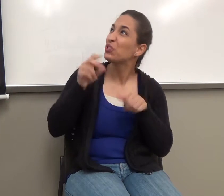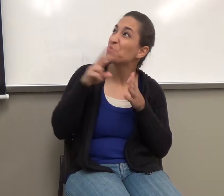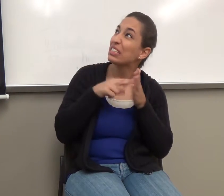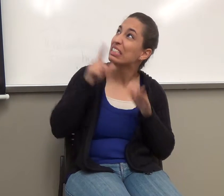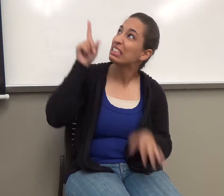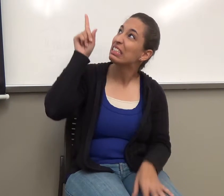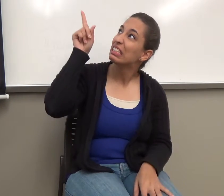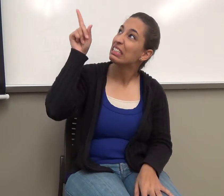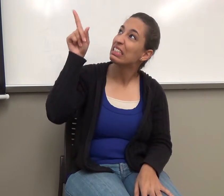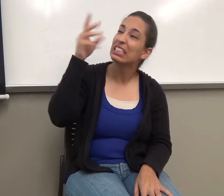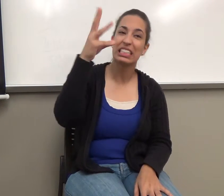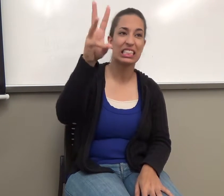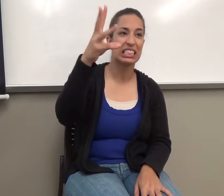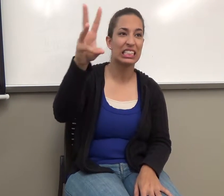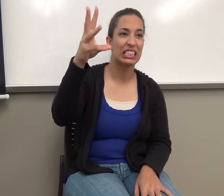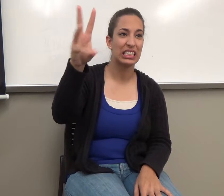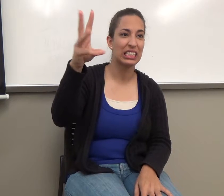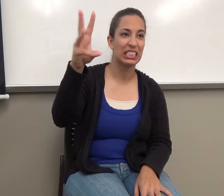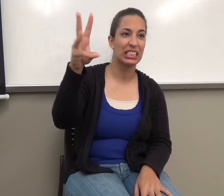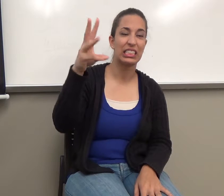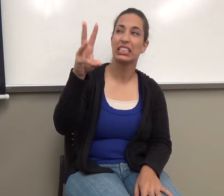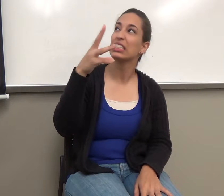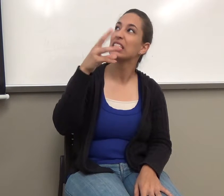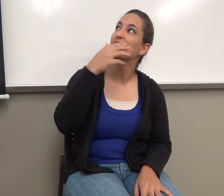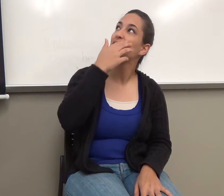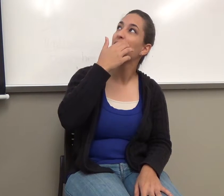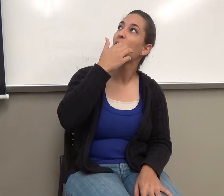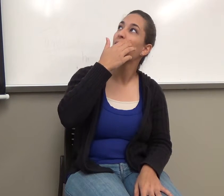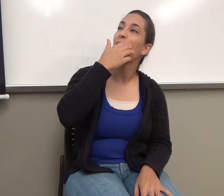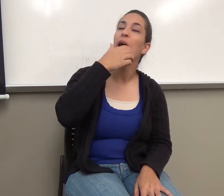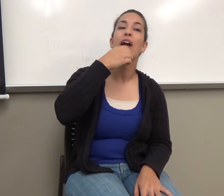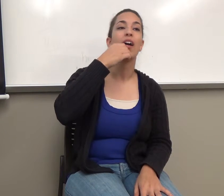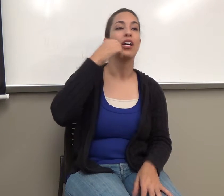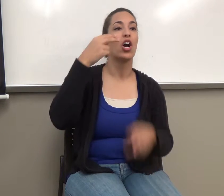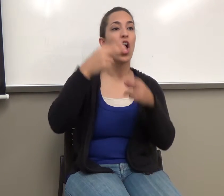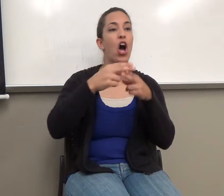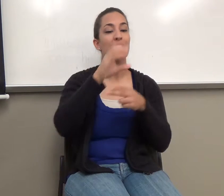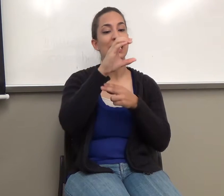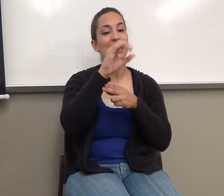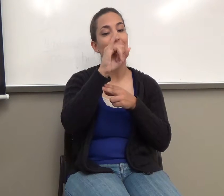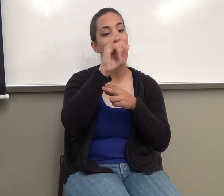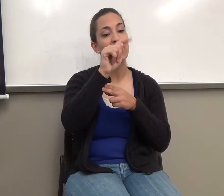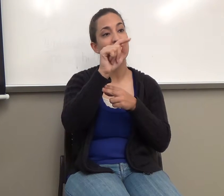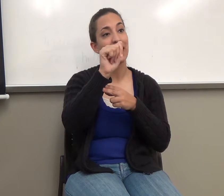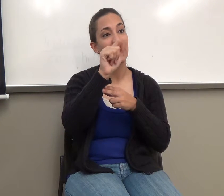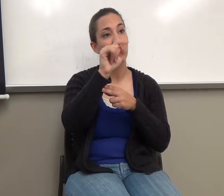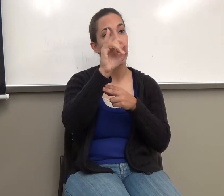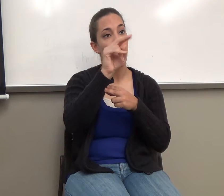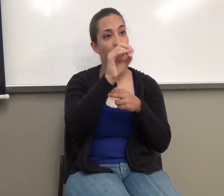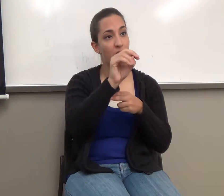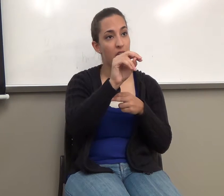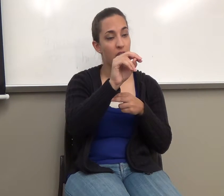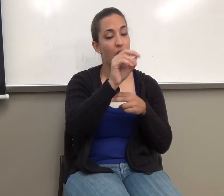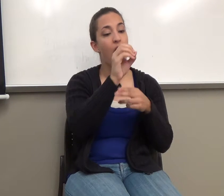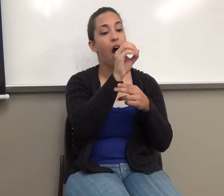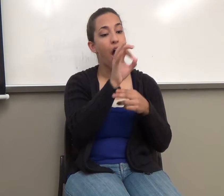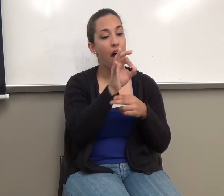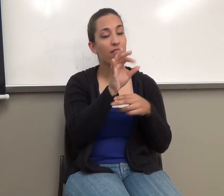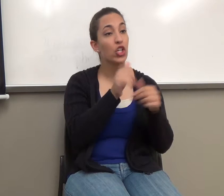It's number 16, and it's called Citation of Yourself